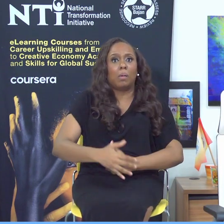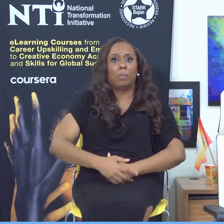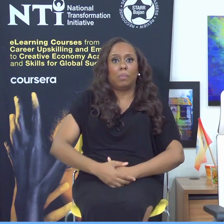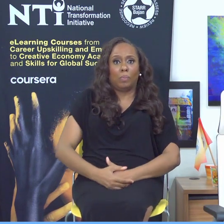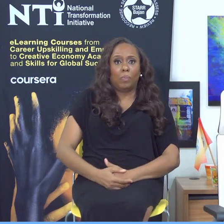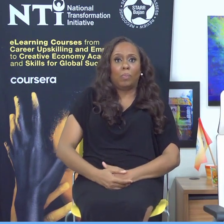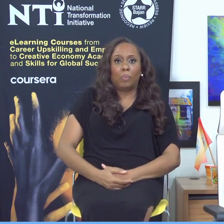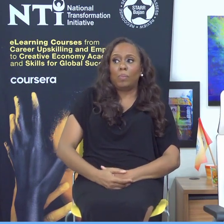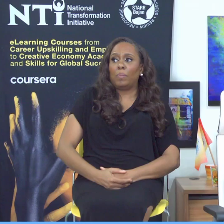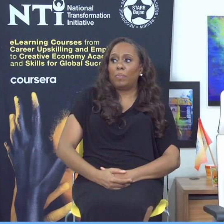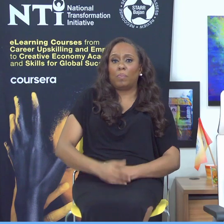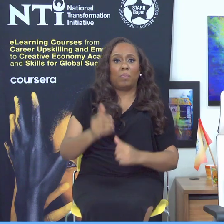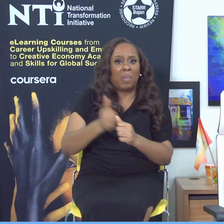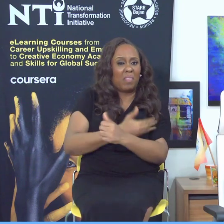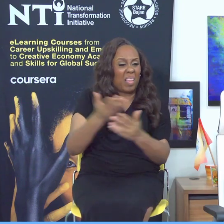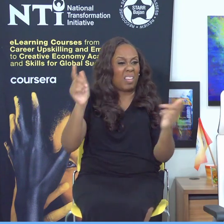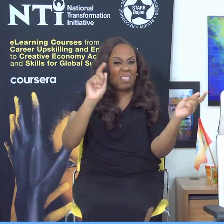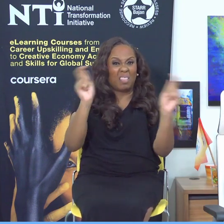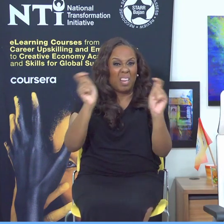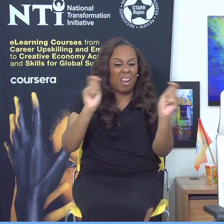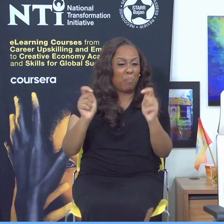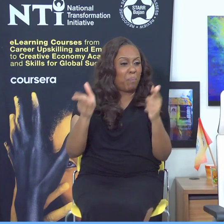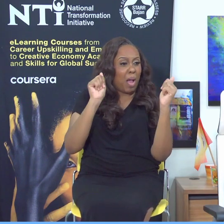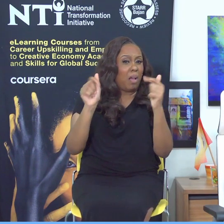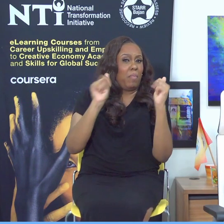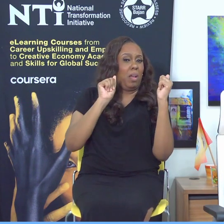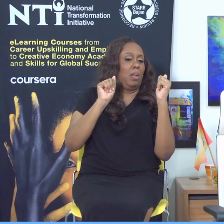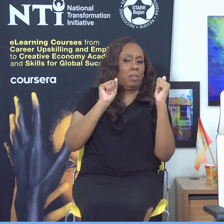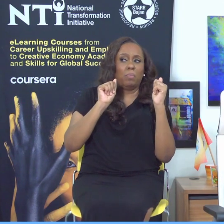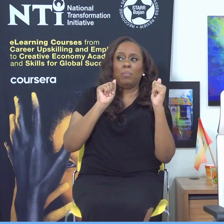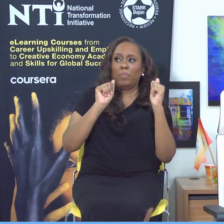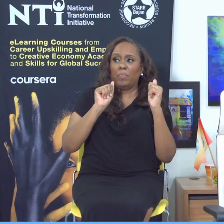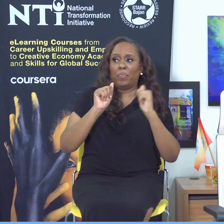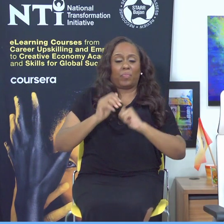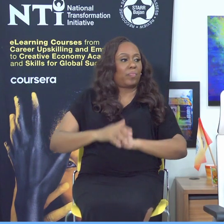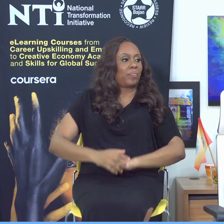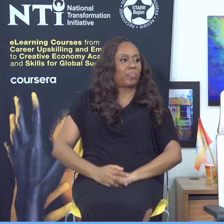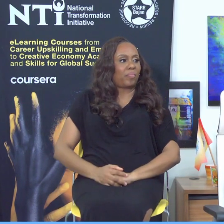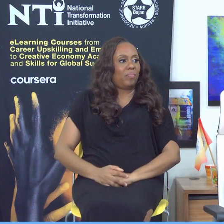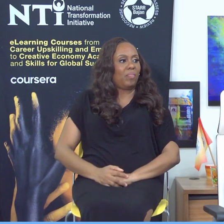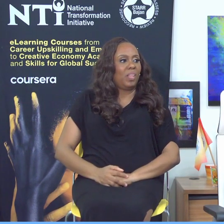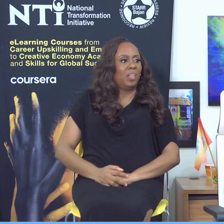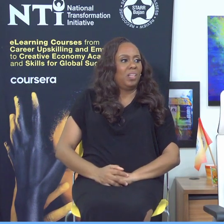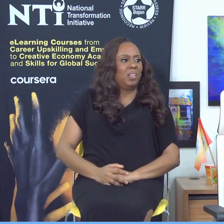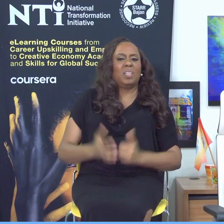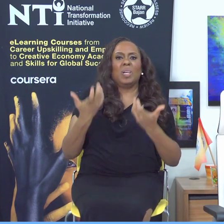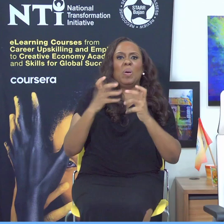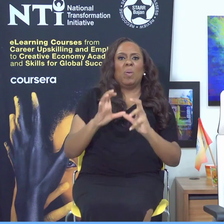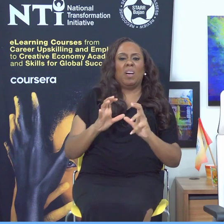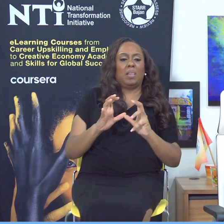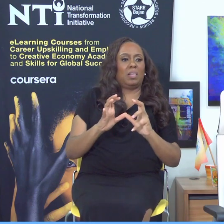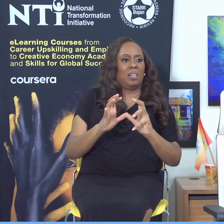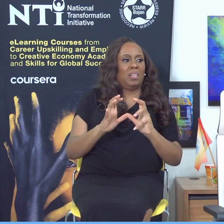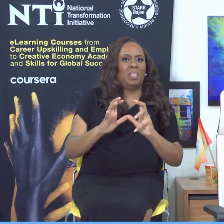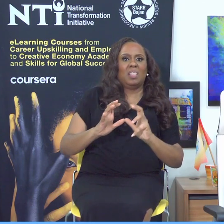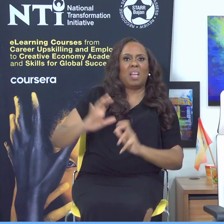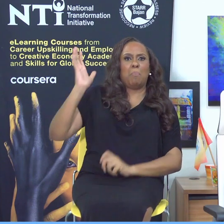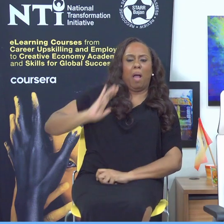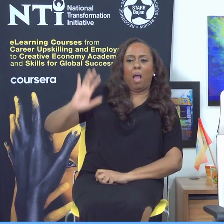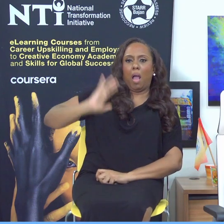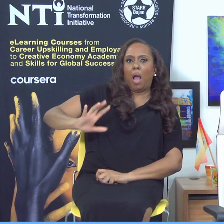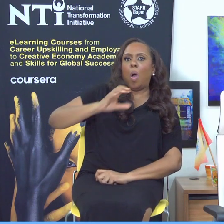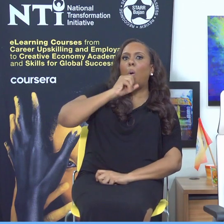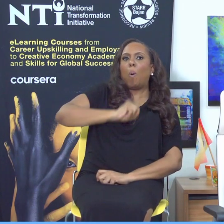All these things is changing. It's rapidly changing. So there's no room for the way of past